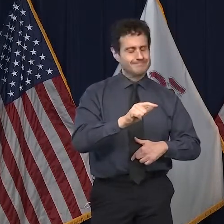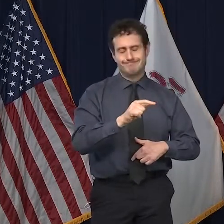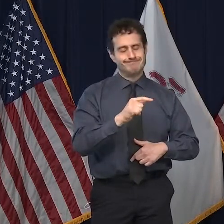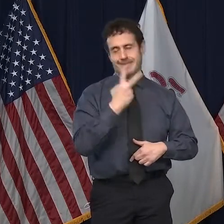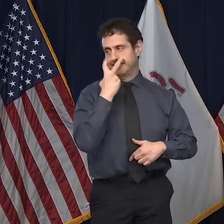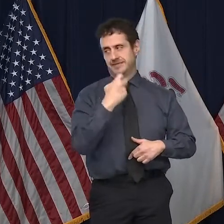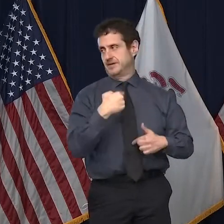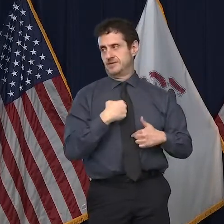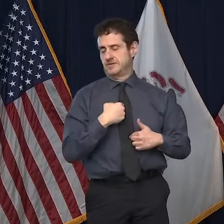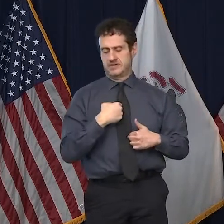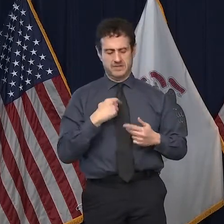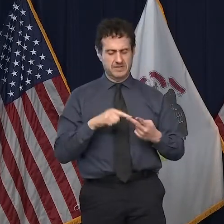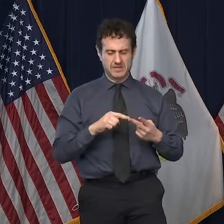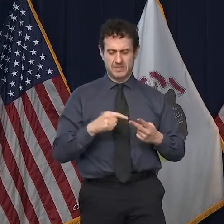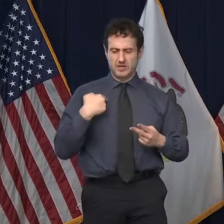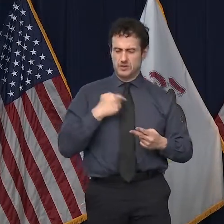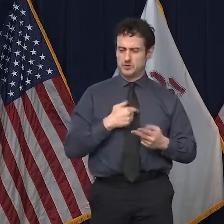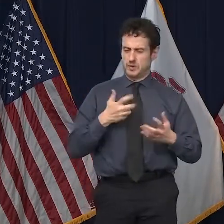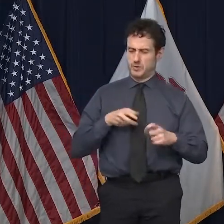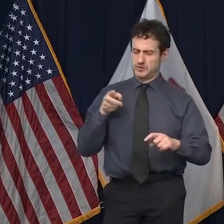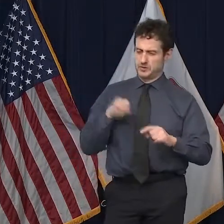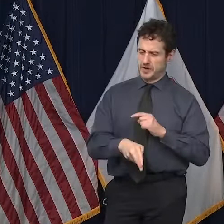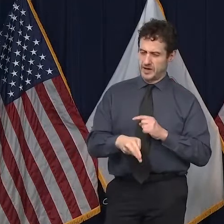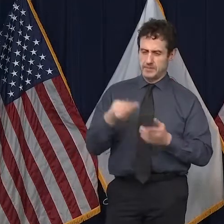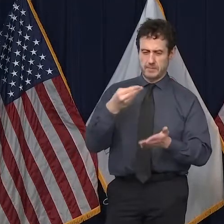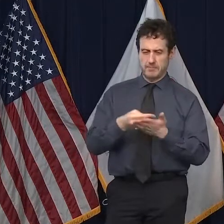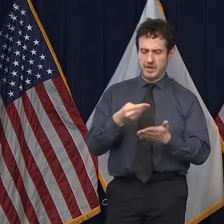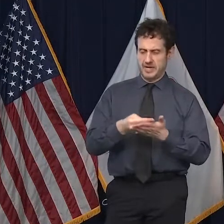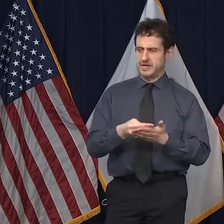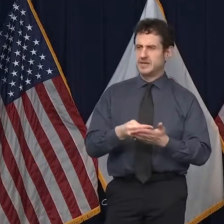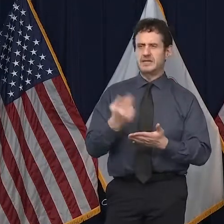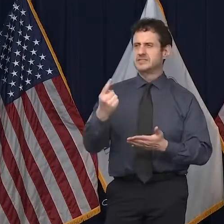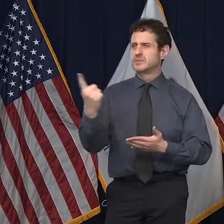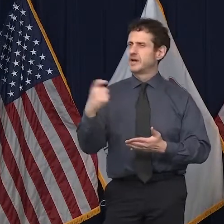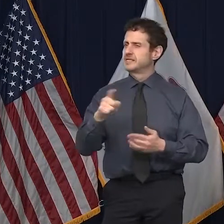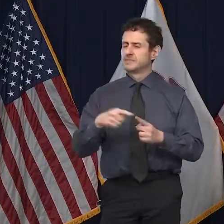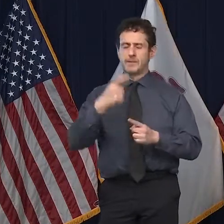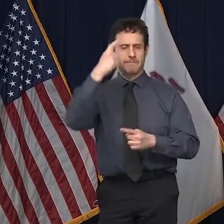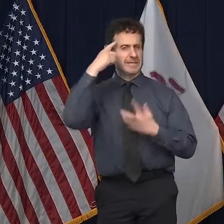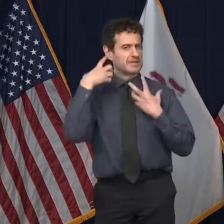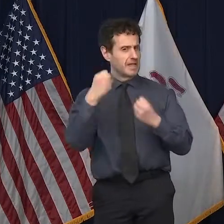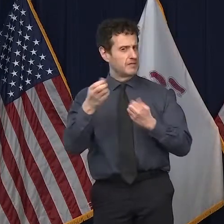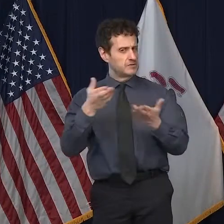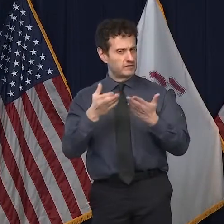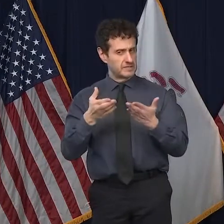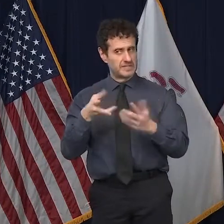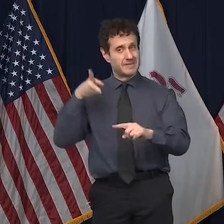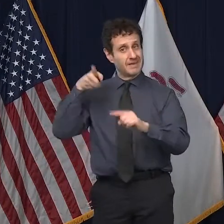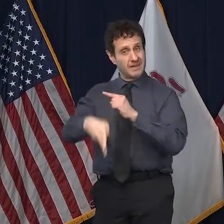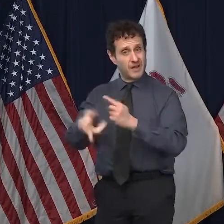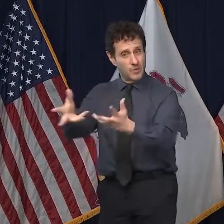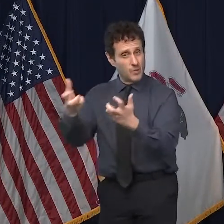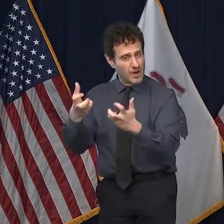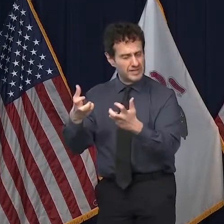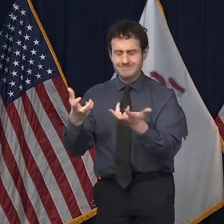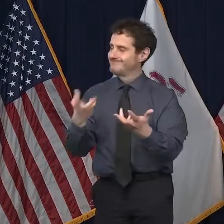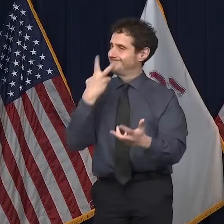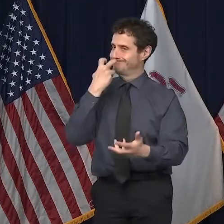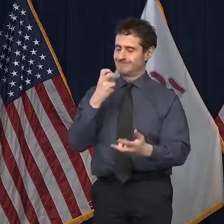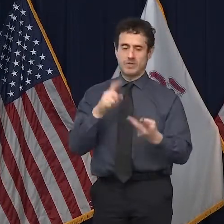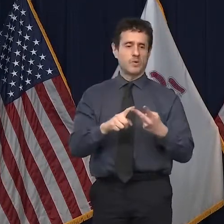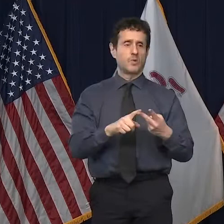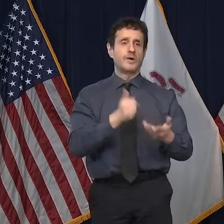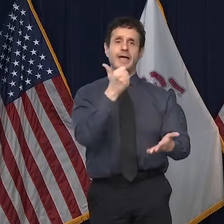so. Do we really want to cut funding? Somebody asked a question about mental health services or about the